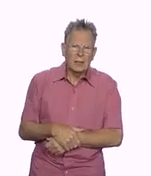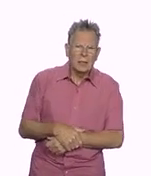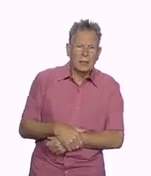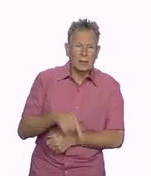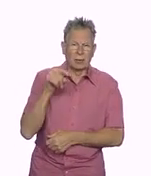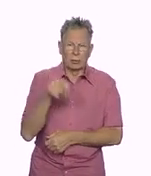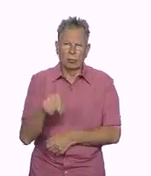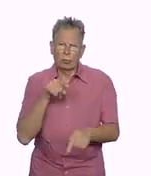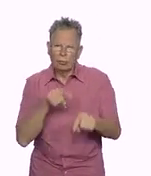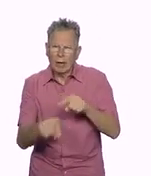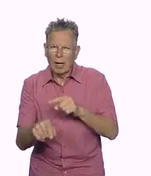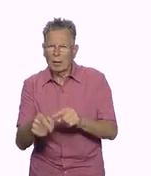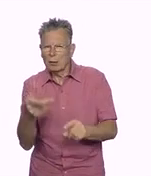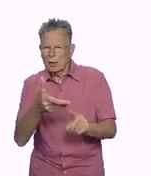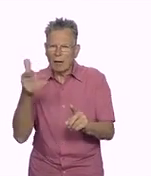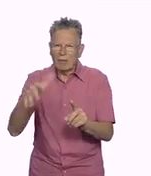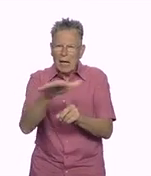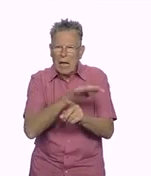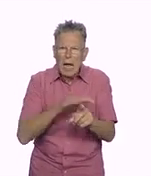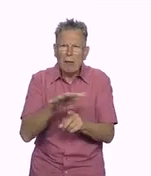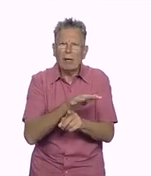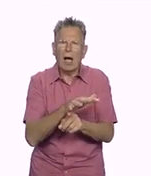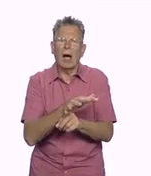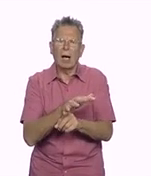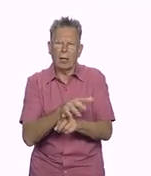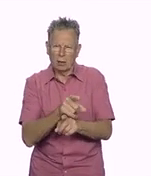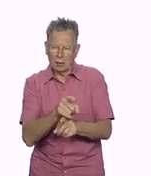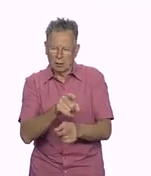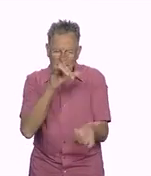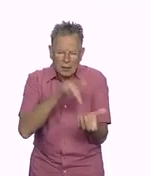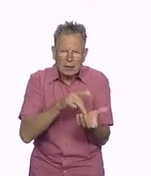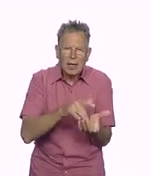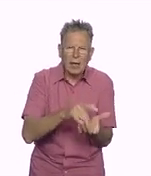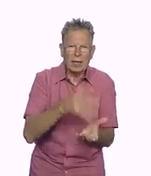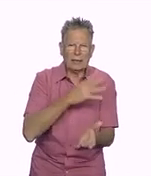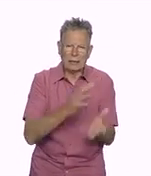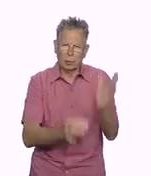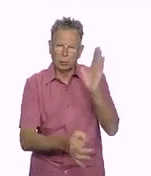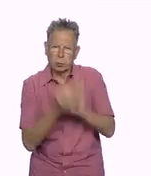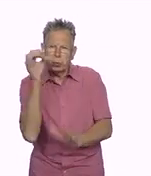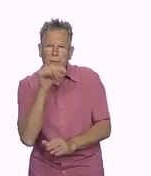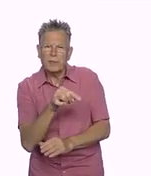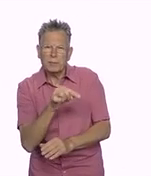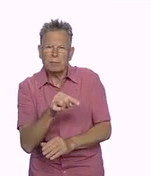This review of their work helps them identify any areas of their practice that they can improve.